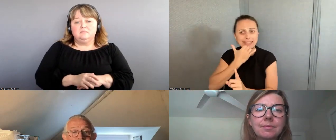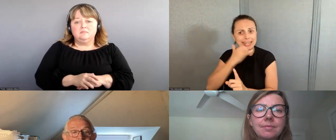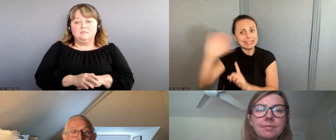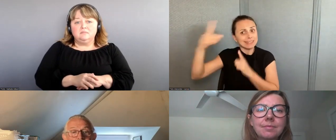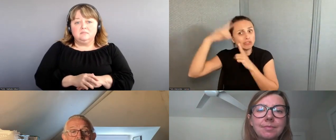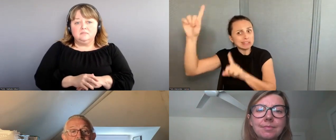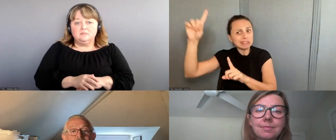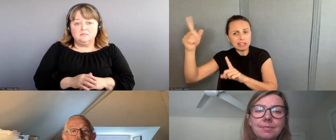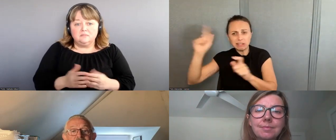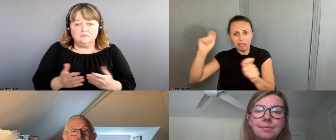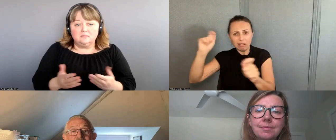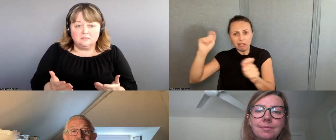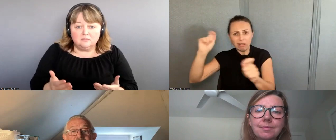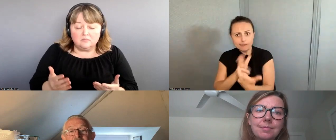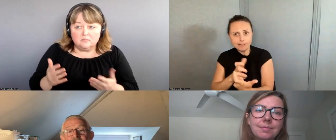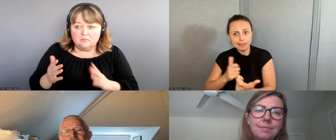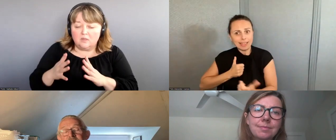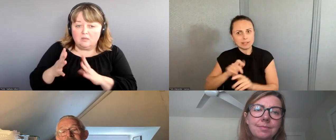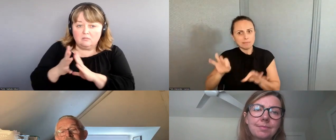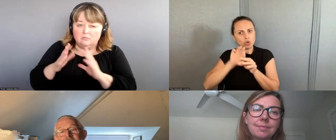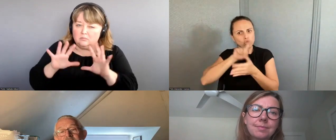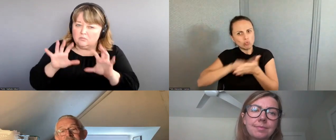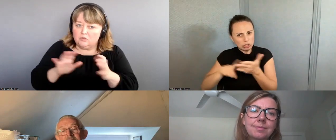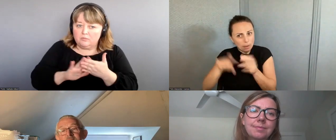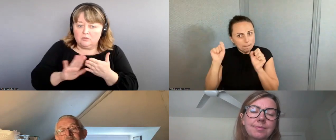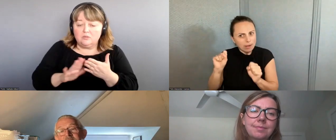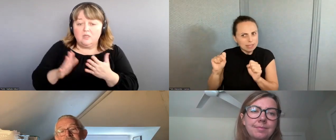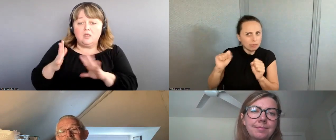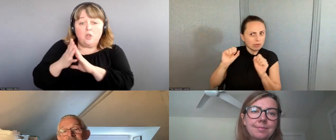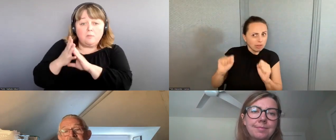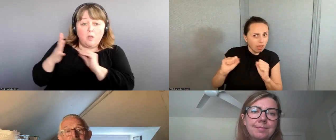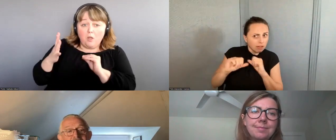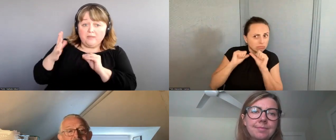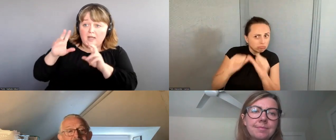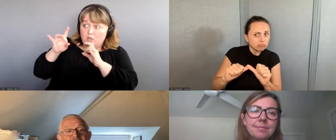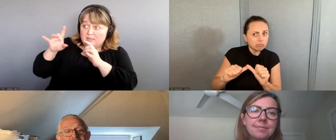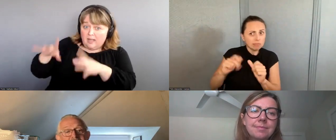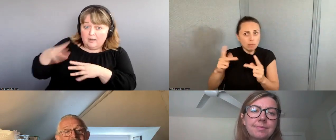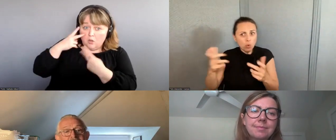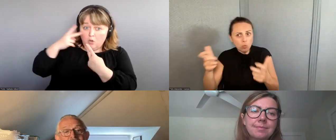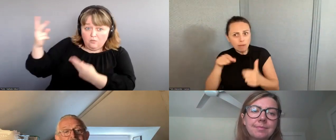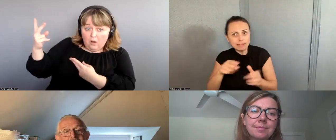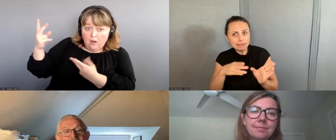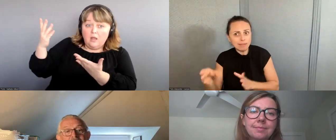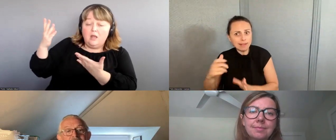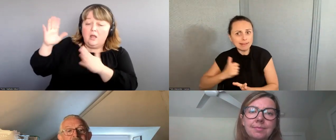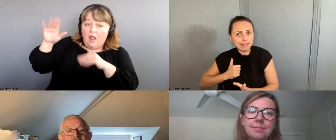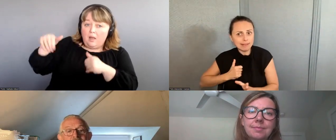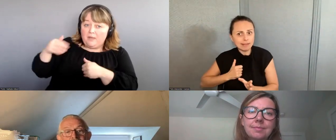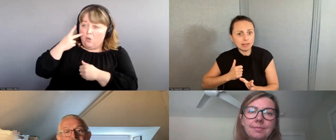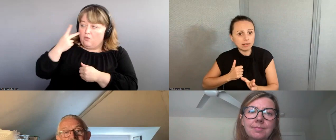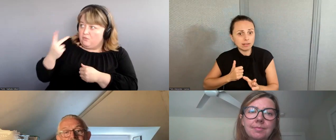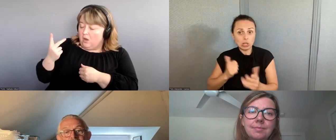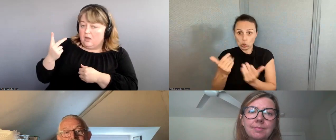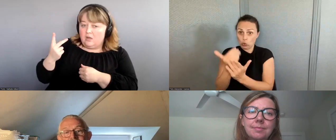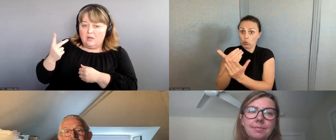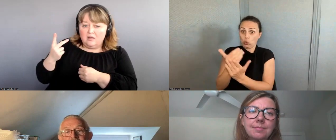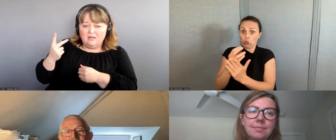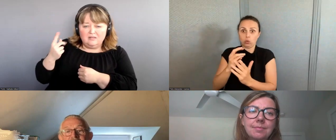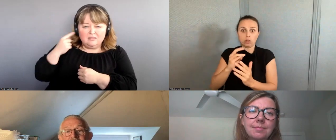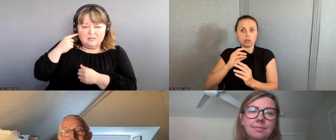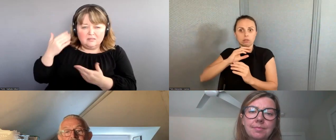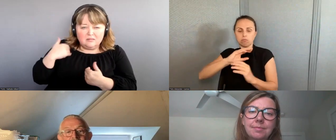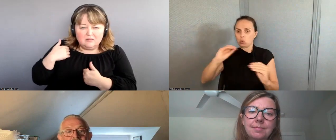successes. We need to research into the feasibility, viability, and desirability of this plan. It is new. There is no design to